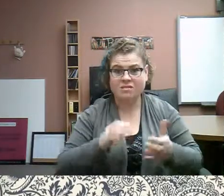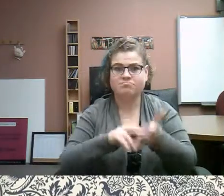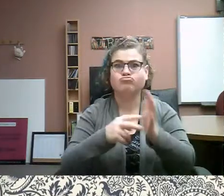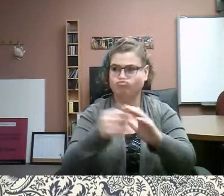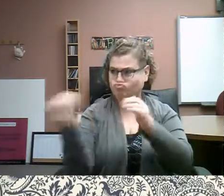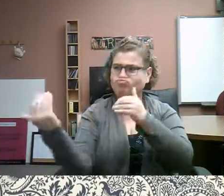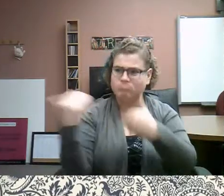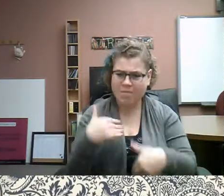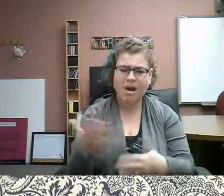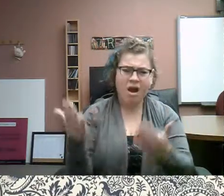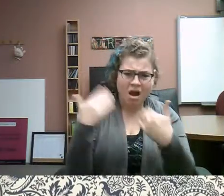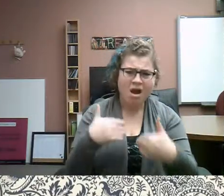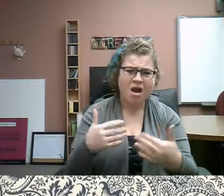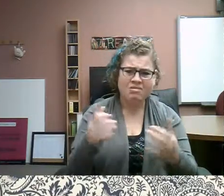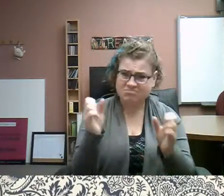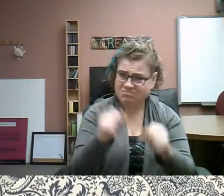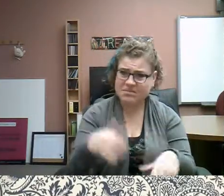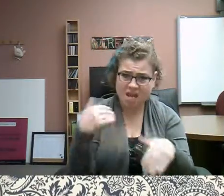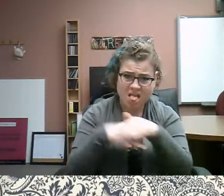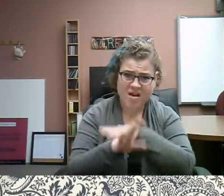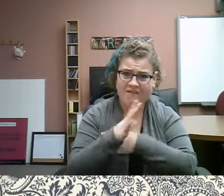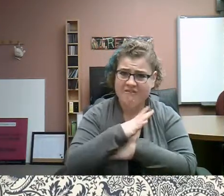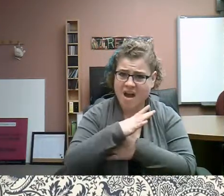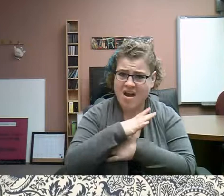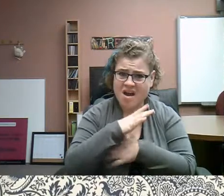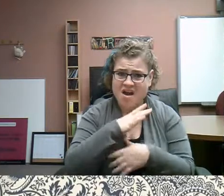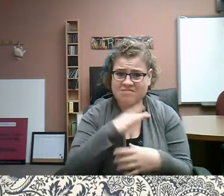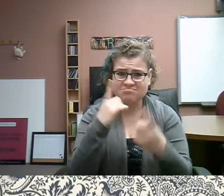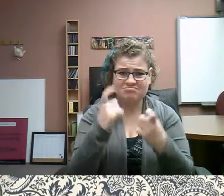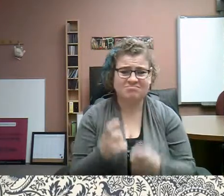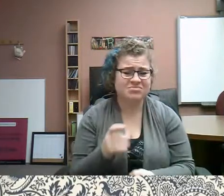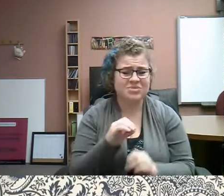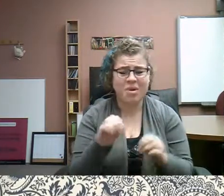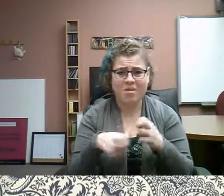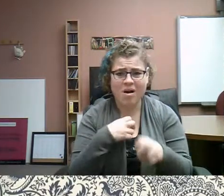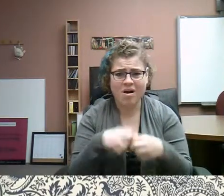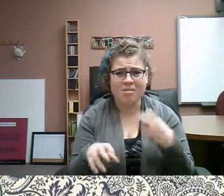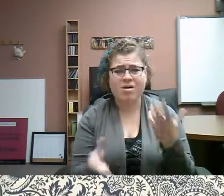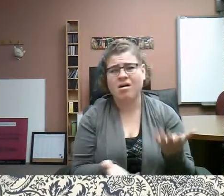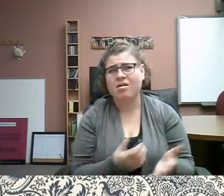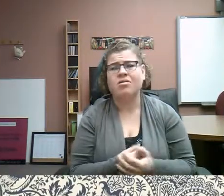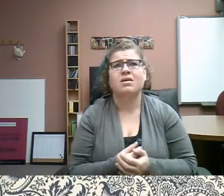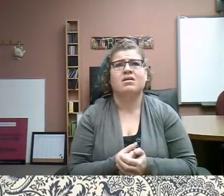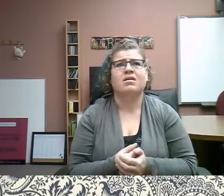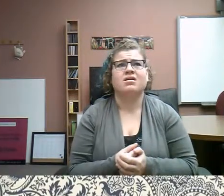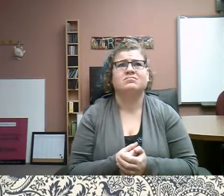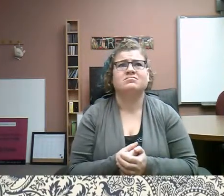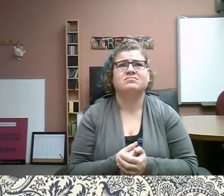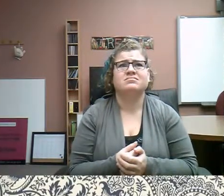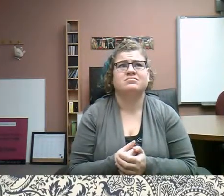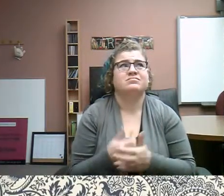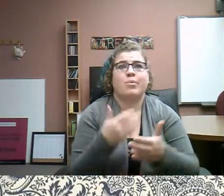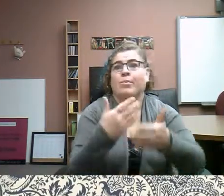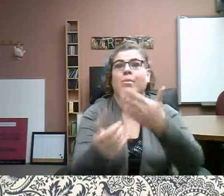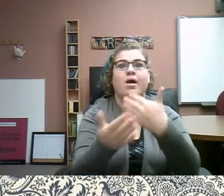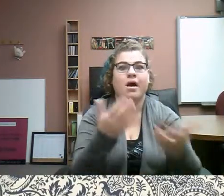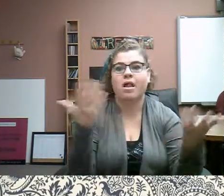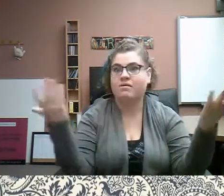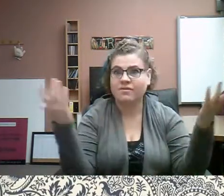there's no clients here, then that means come on in. Like, that's fine. And you can ask me, no